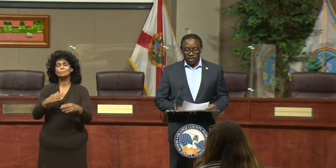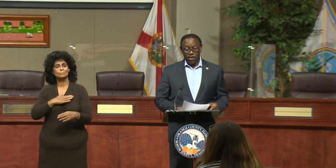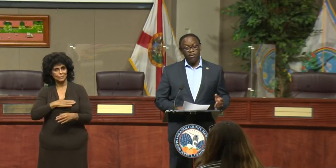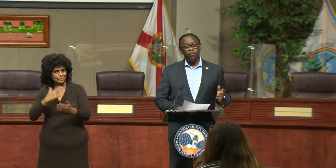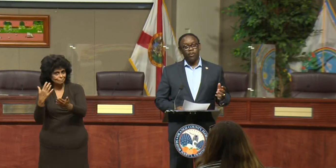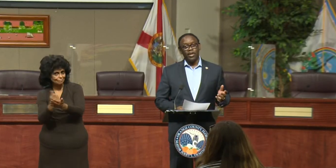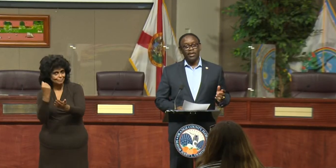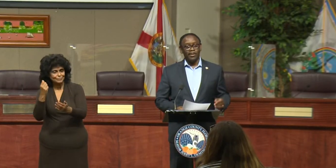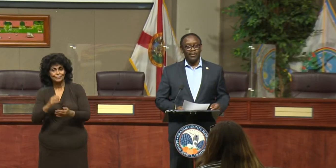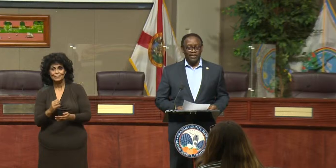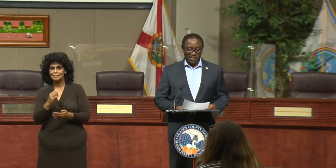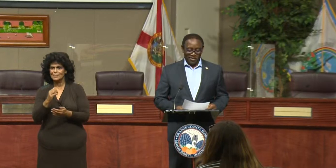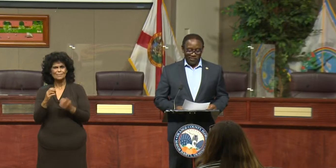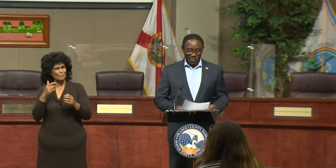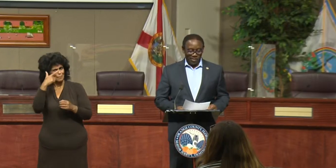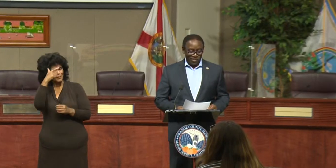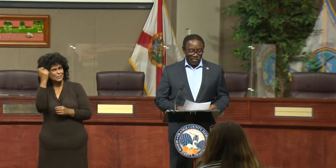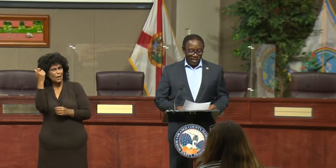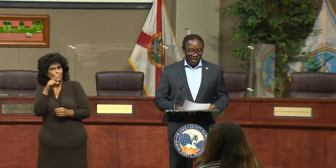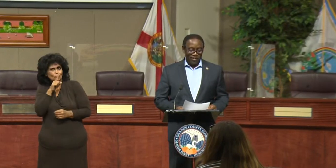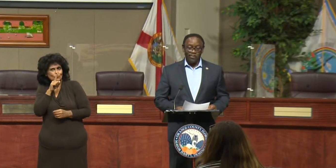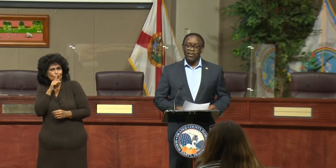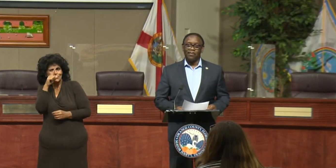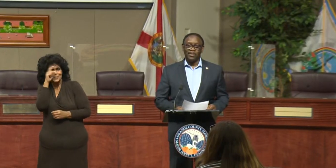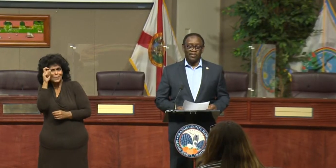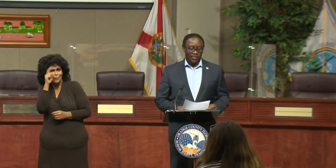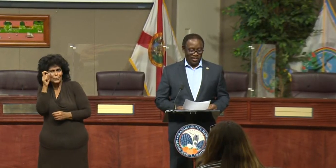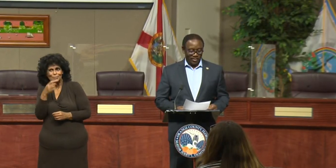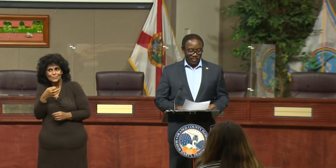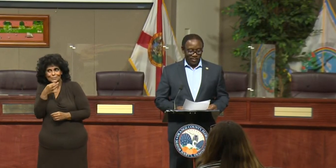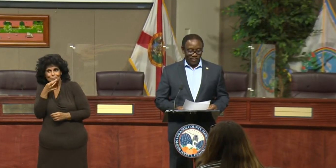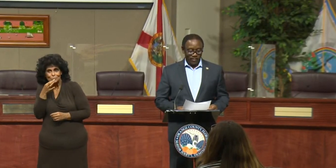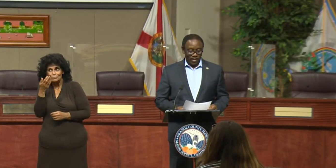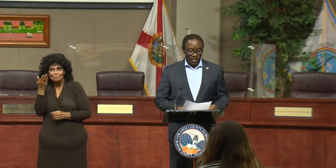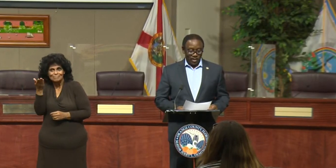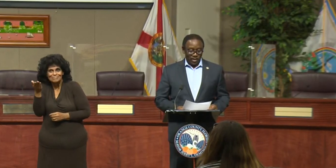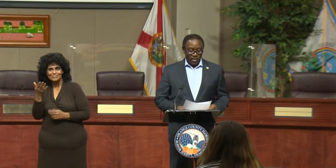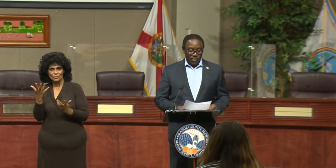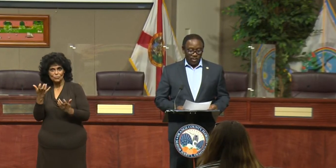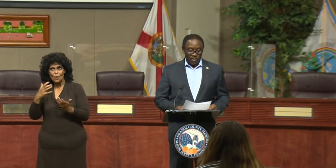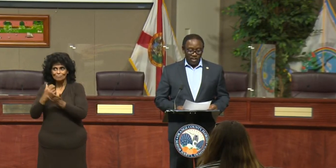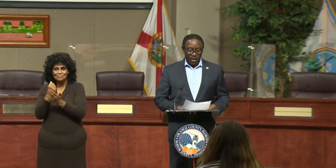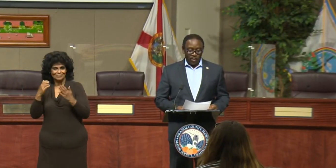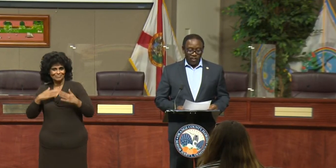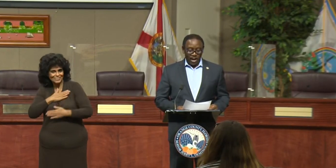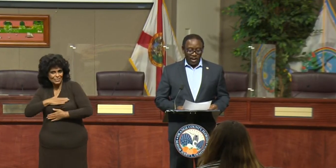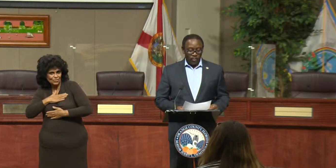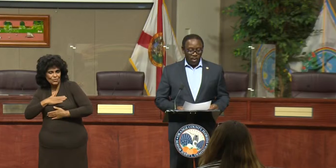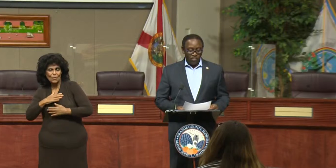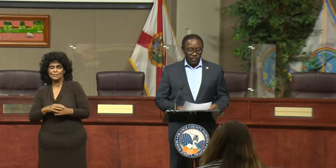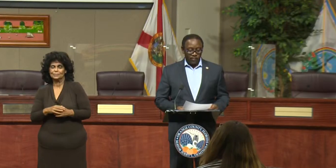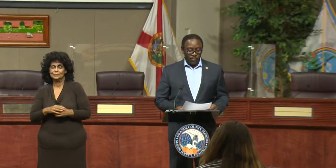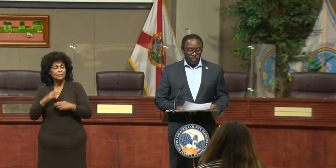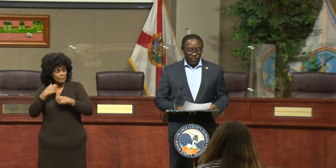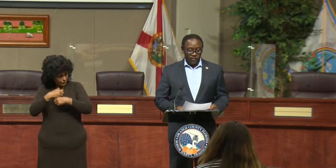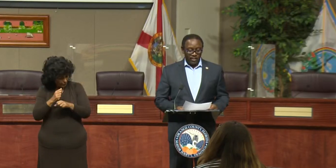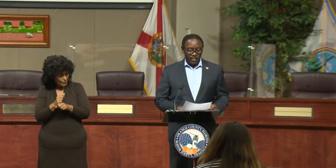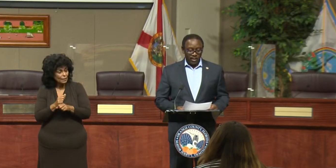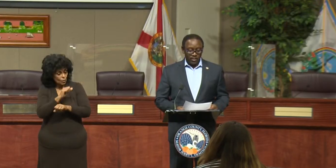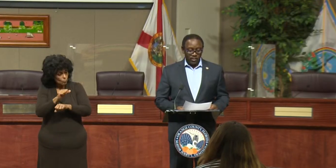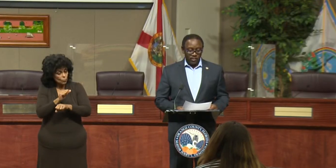activities are waiting for you and your family to enjoy. You can make online appointments